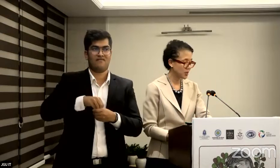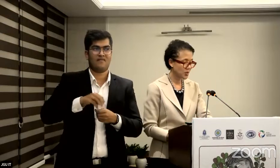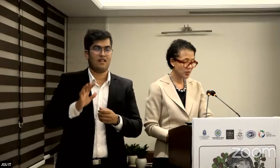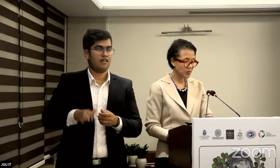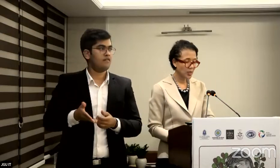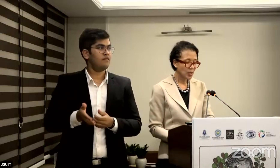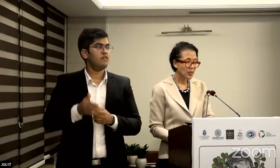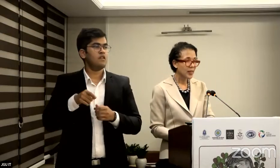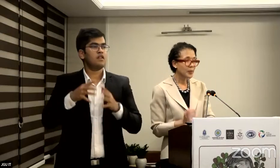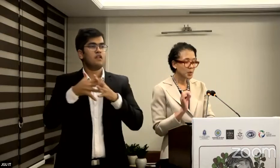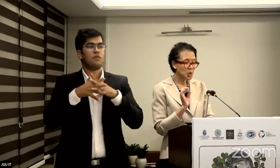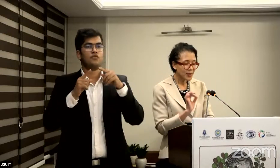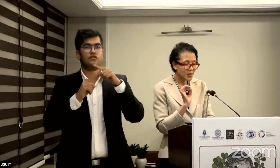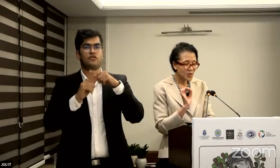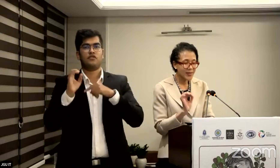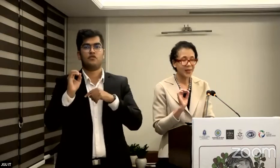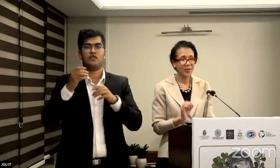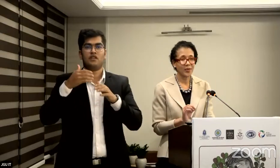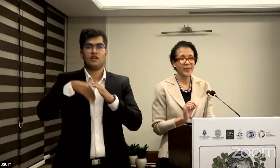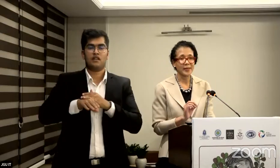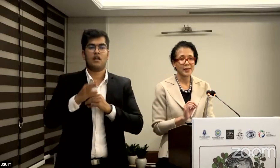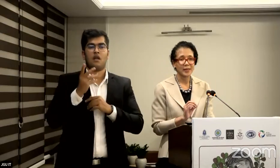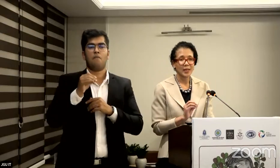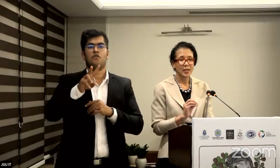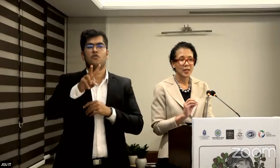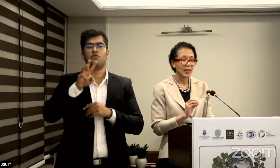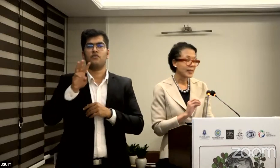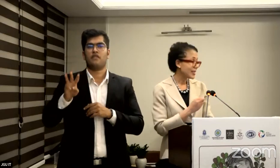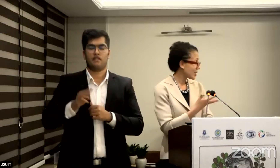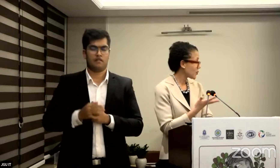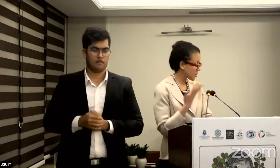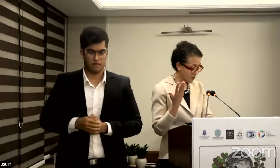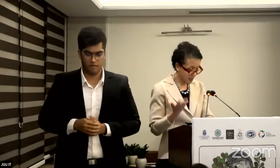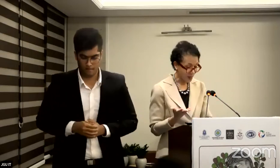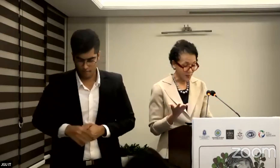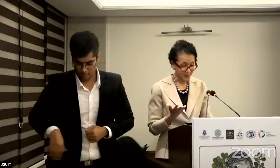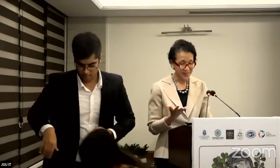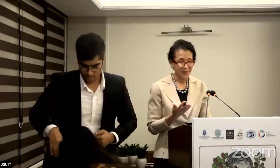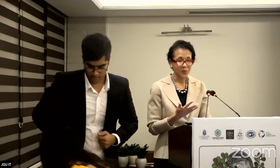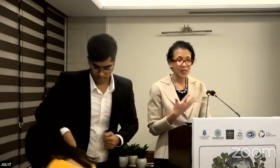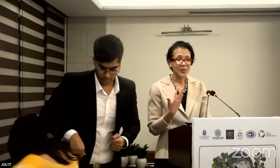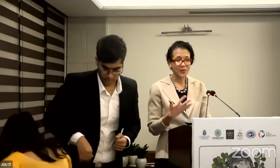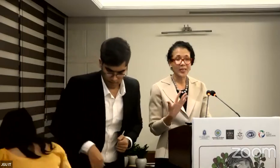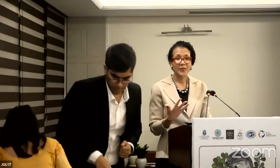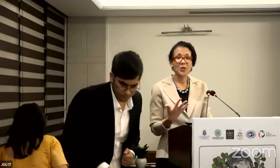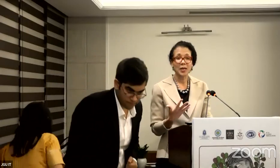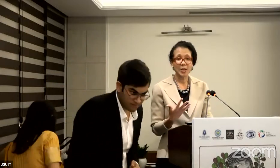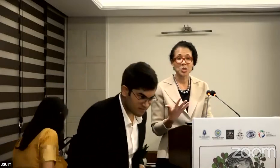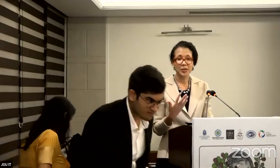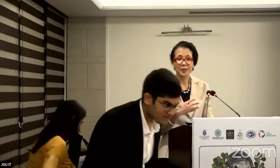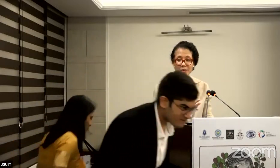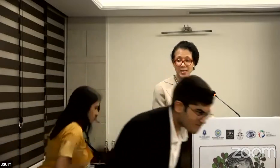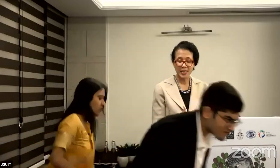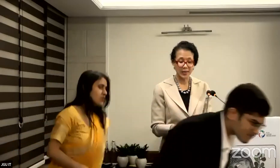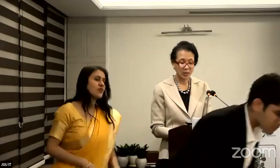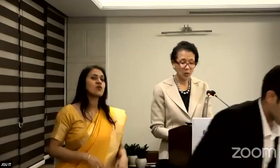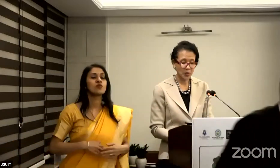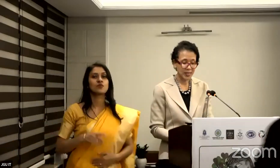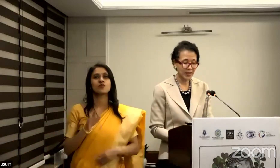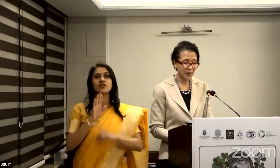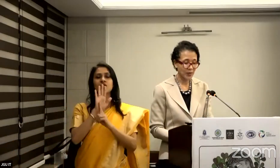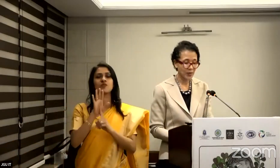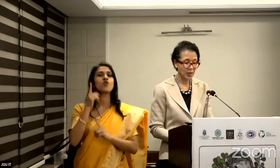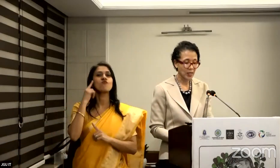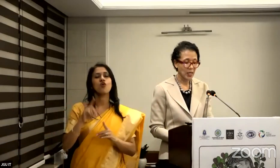the WTO, numbered just 23. And India was one of them, one of the very few actually representing the